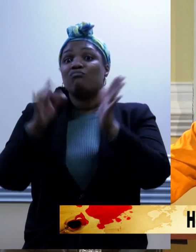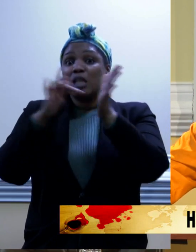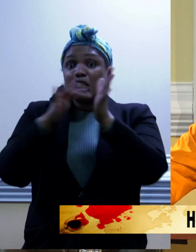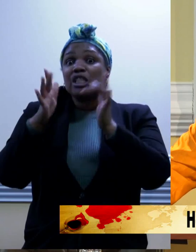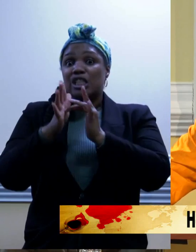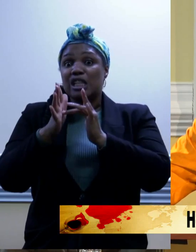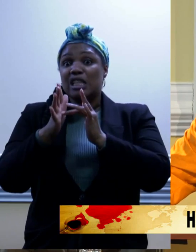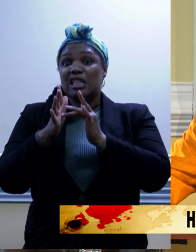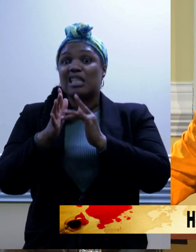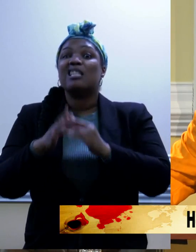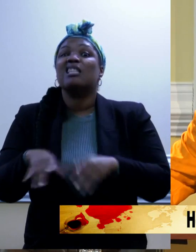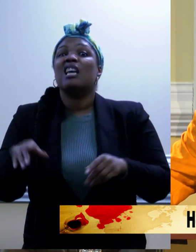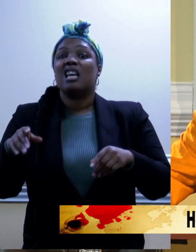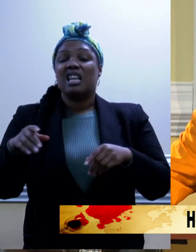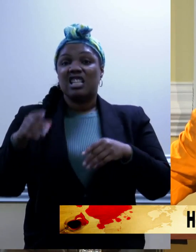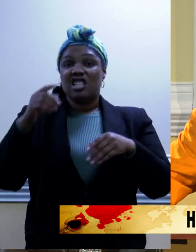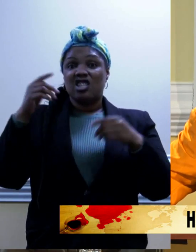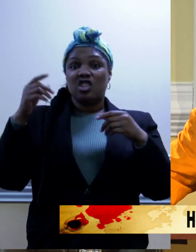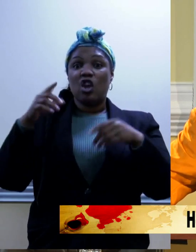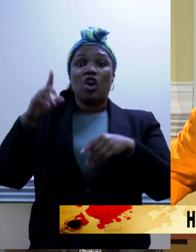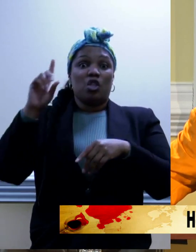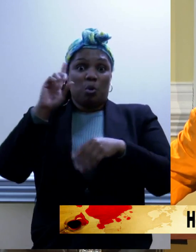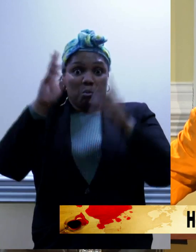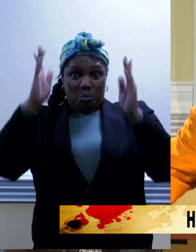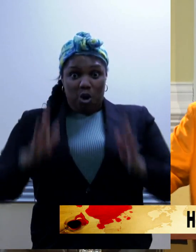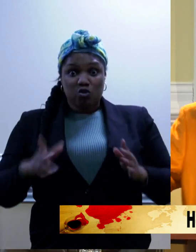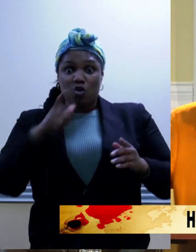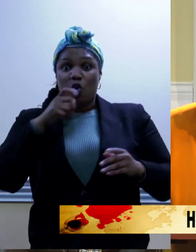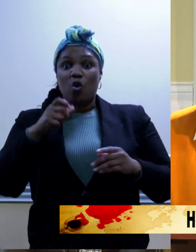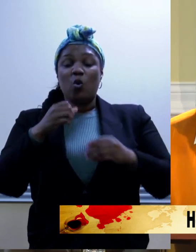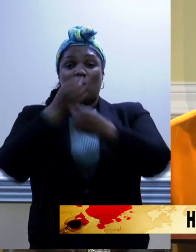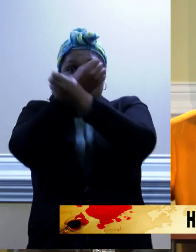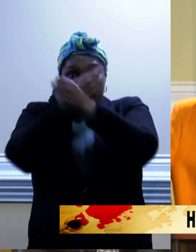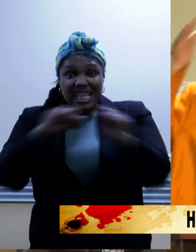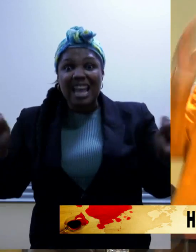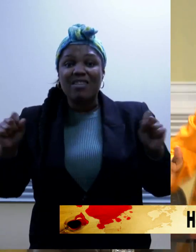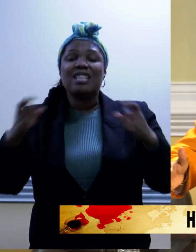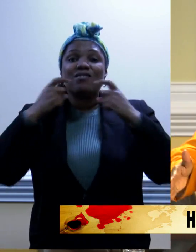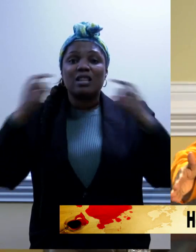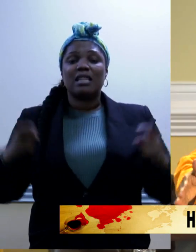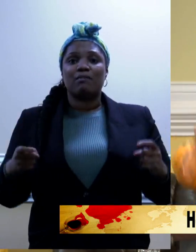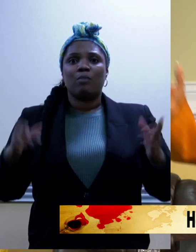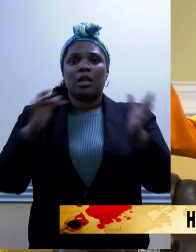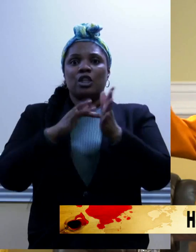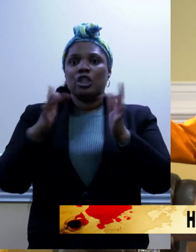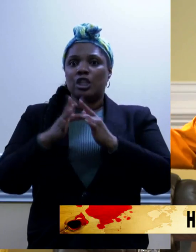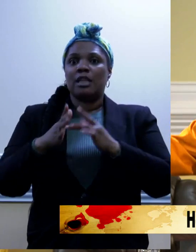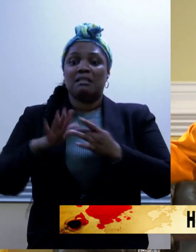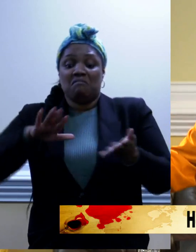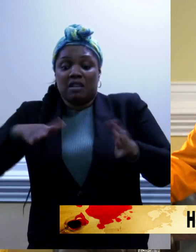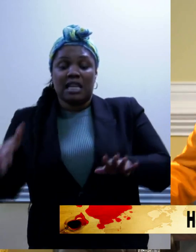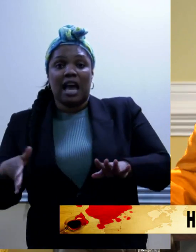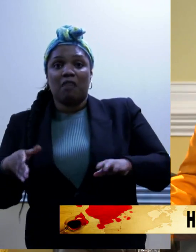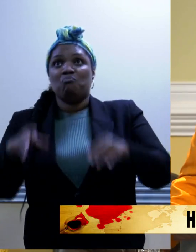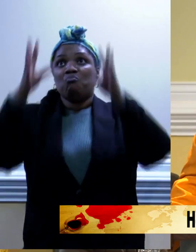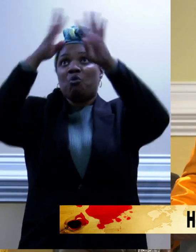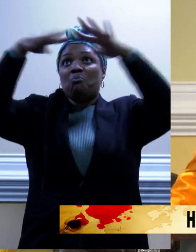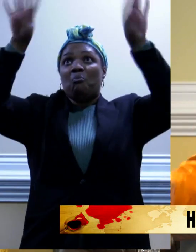There was no grace period between the covenant change. Jesus died, veil ripped, boom, now you're under another